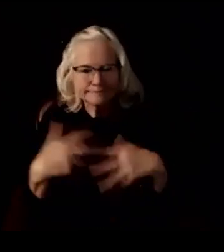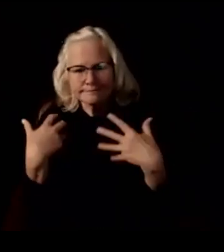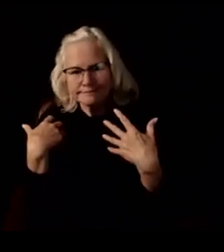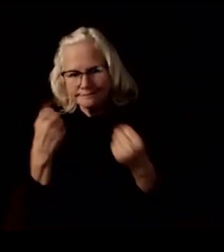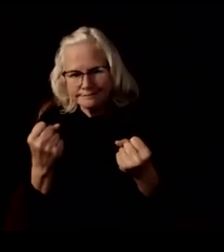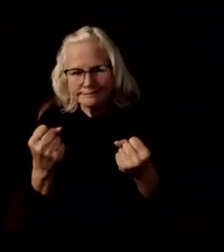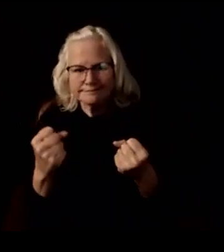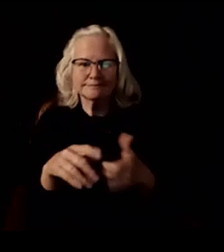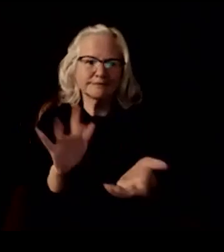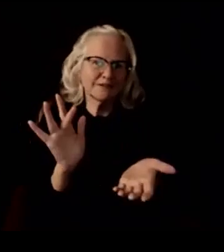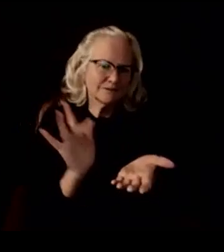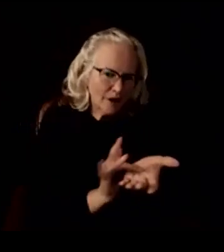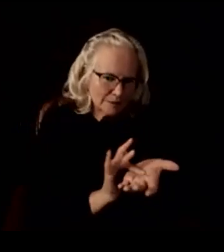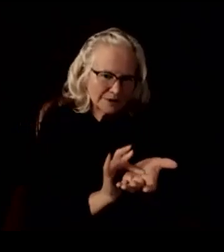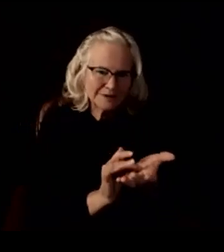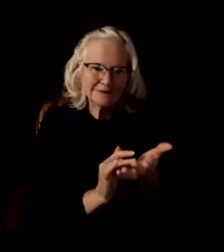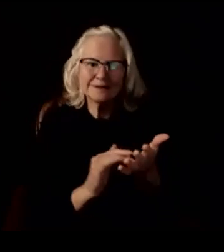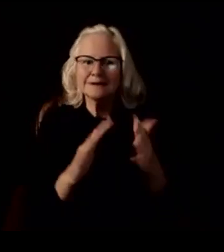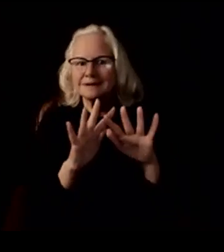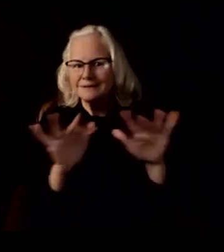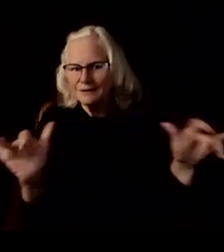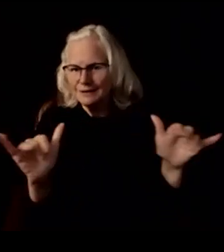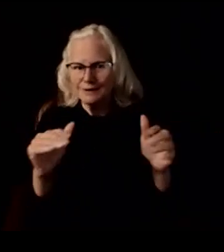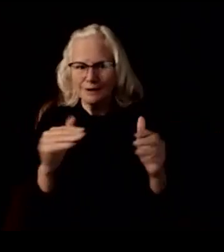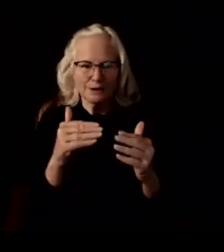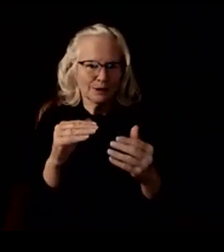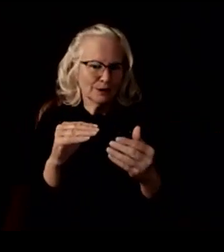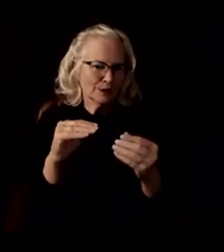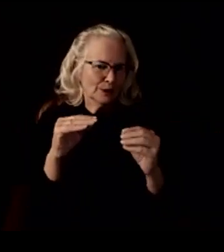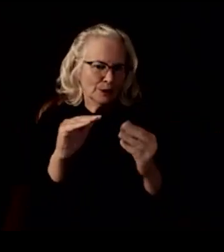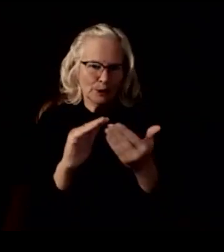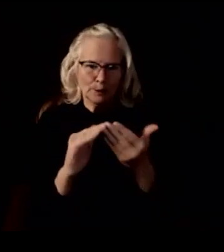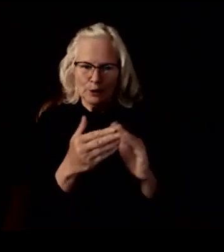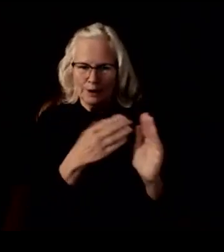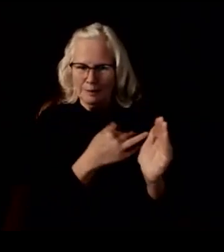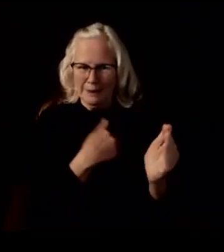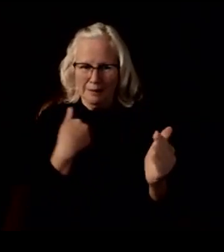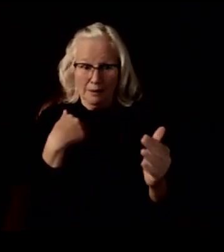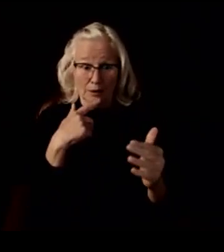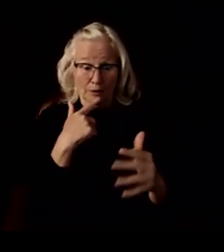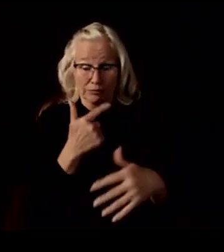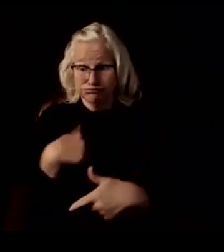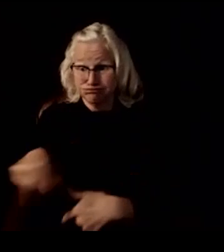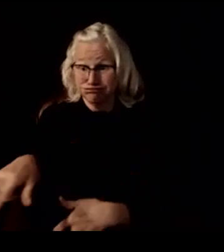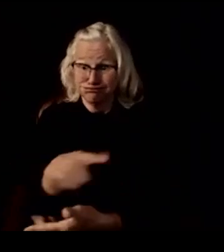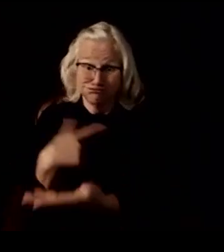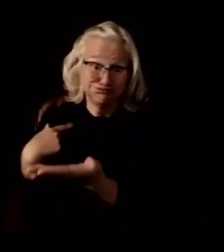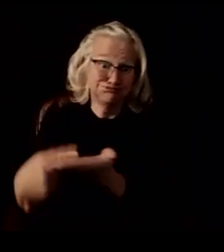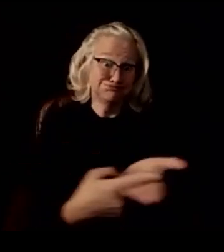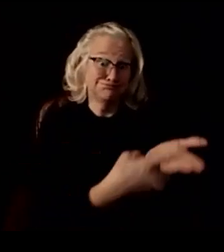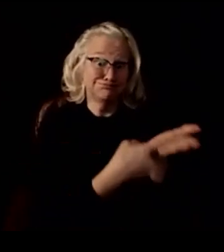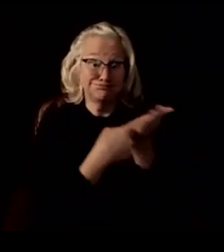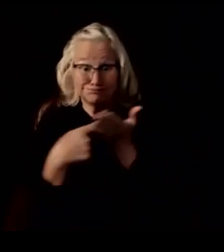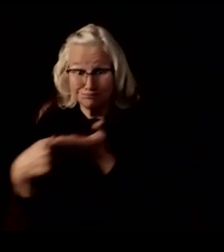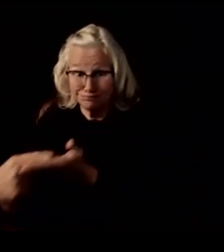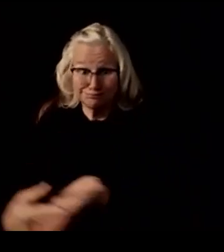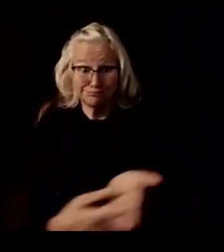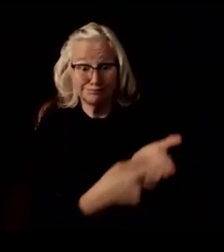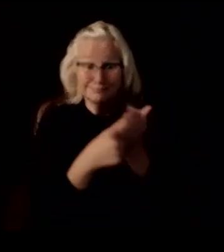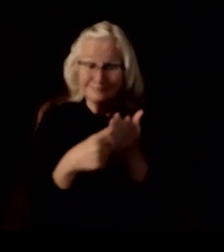members. And it was really a really positive back and forth dialogue. We talked a little bit about what did we learn